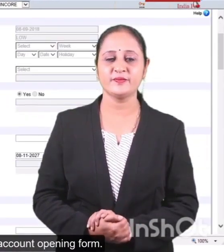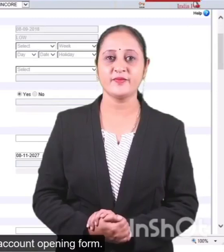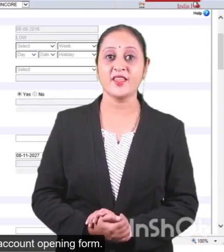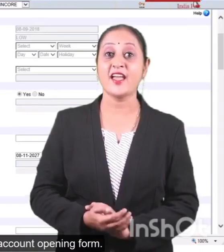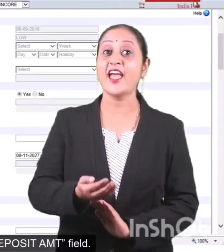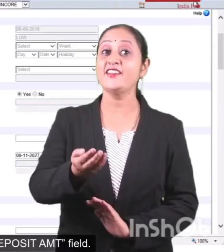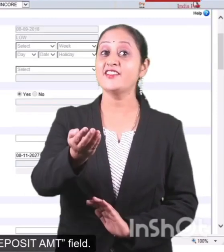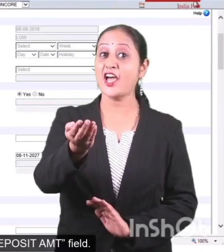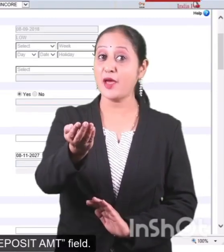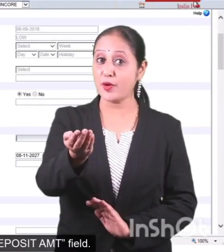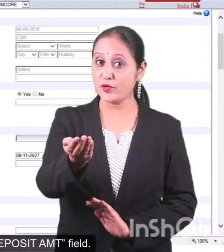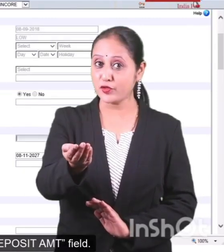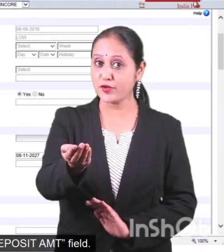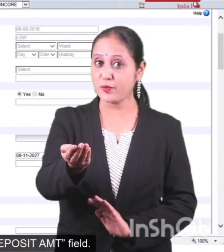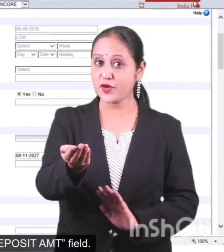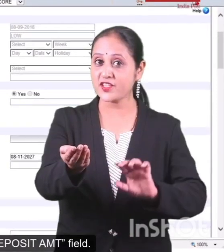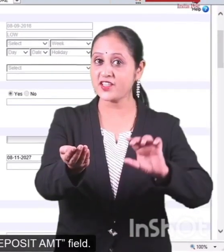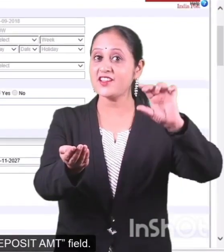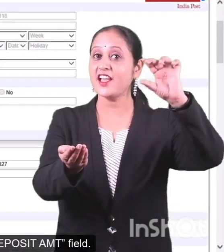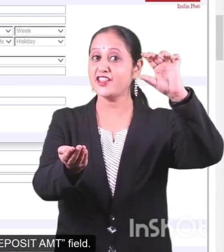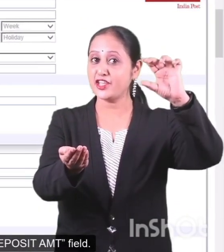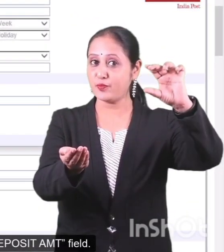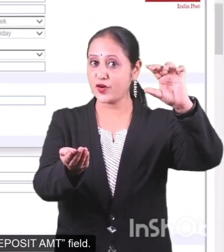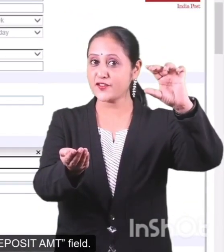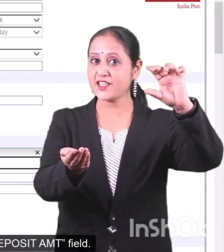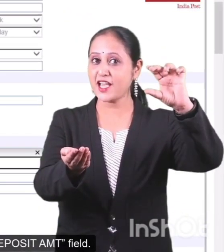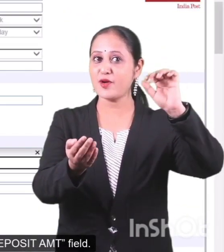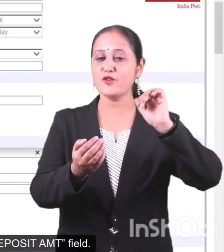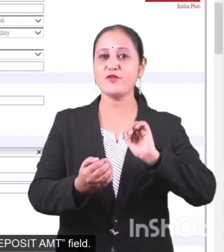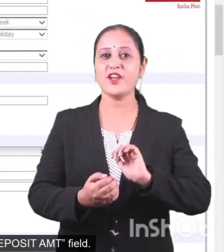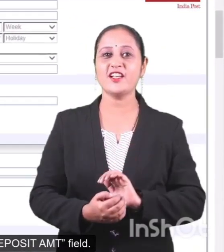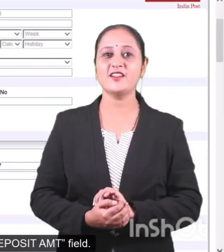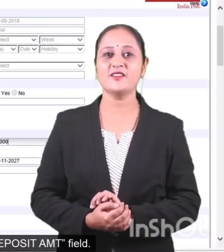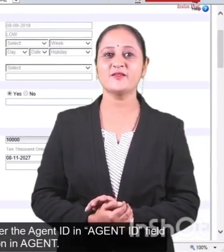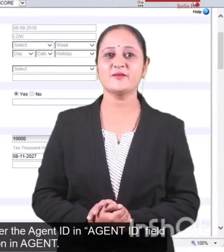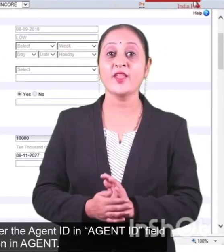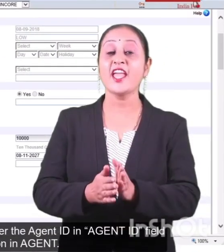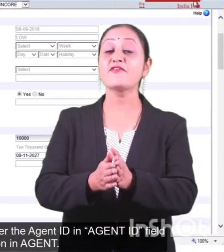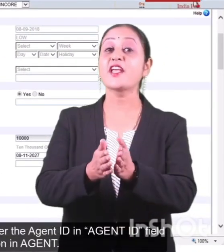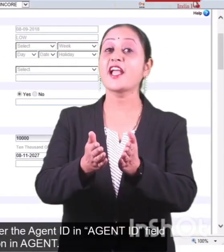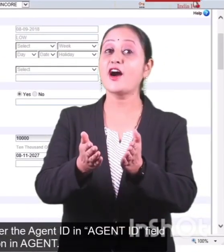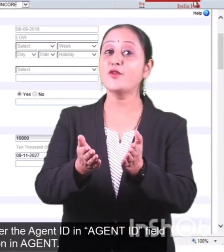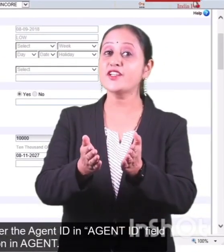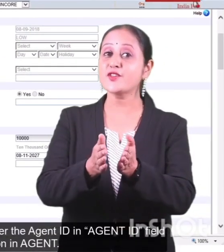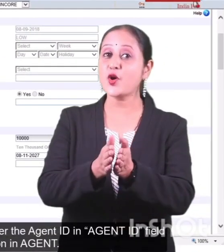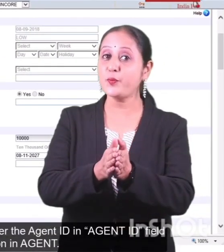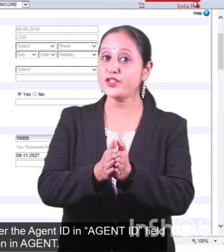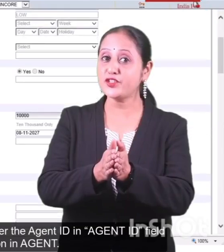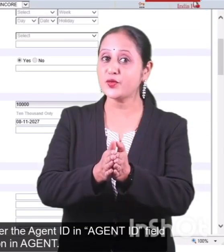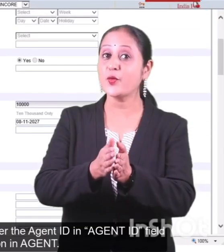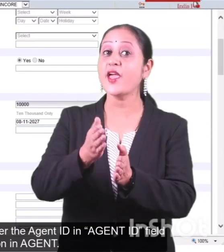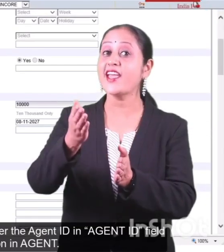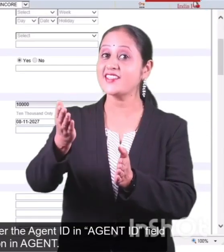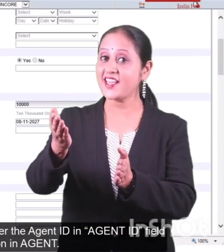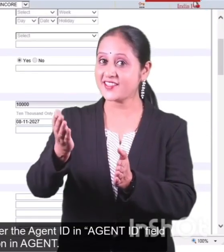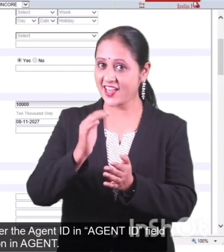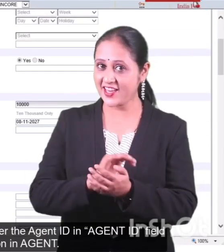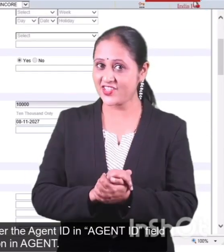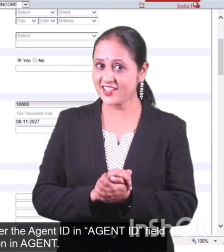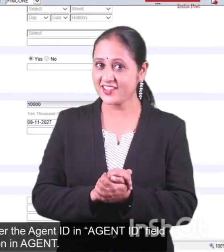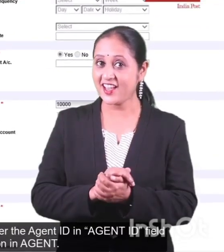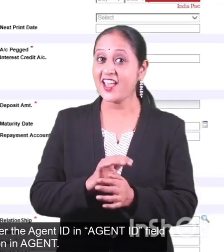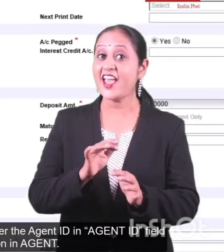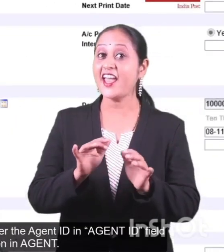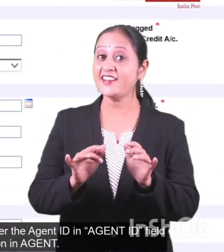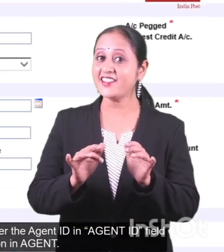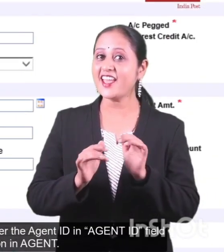form. Enter the amount of deposit in the deposit amount field. If the account is opened through